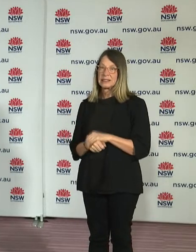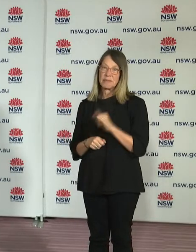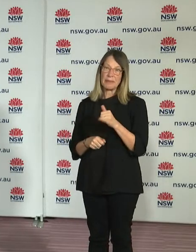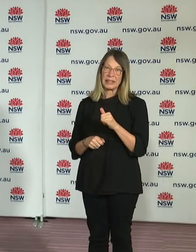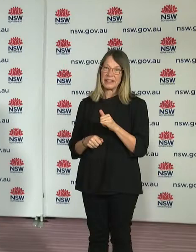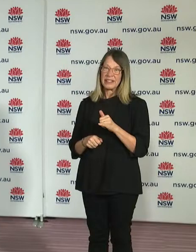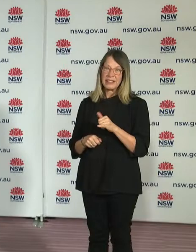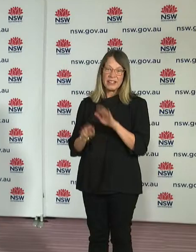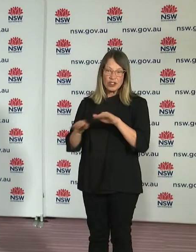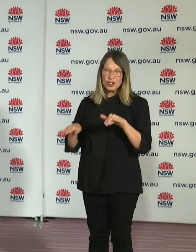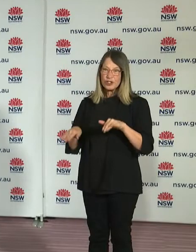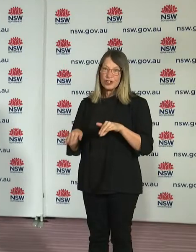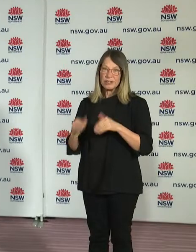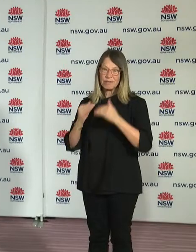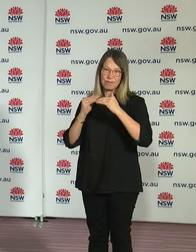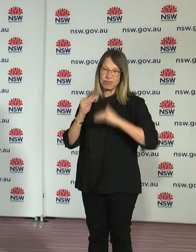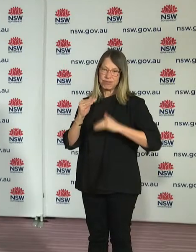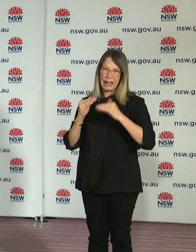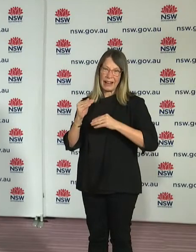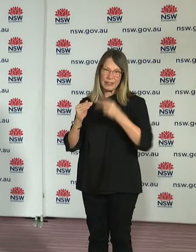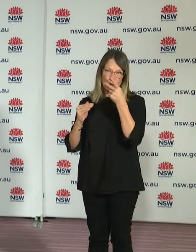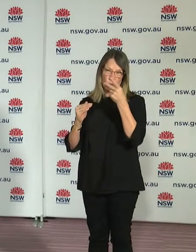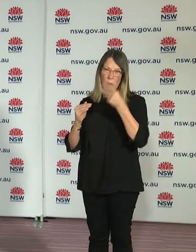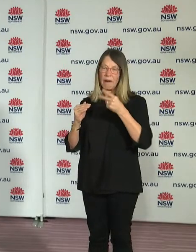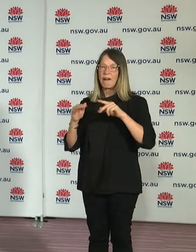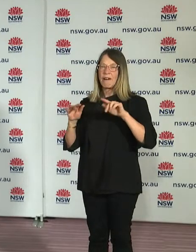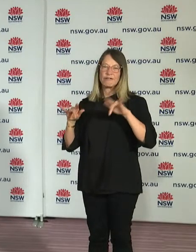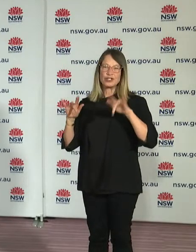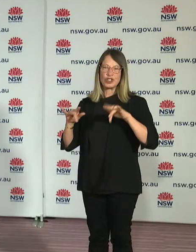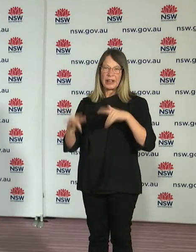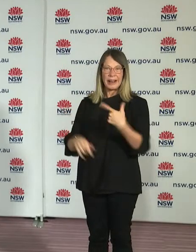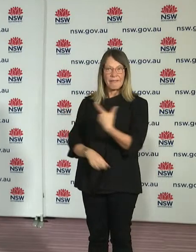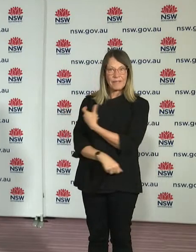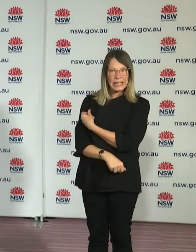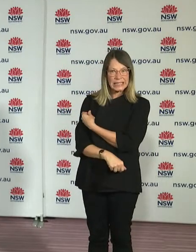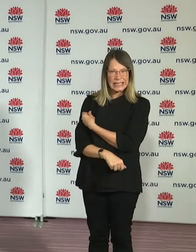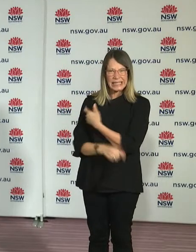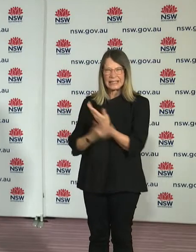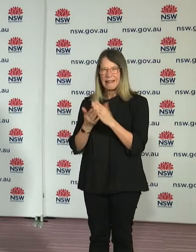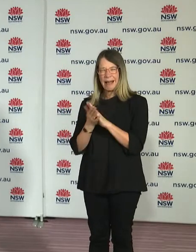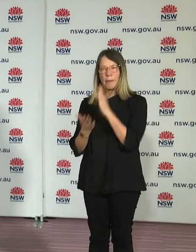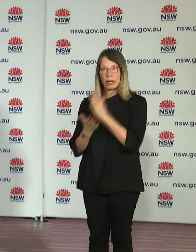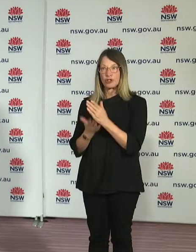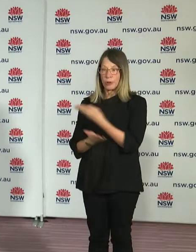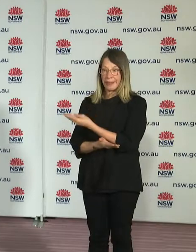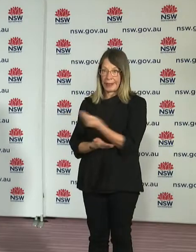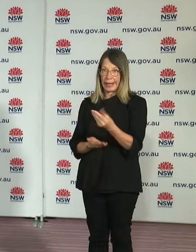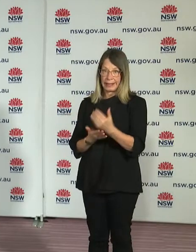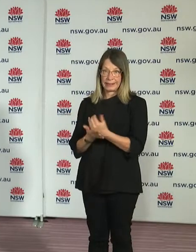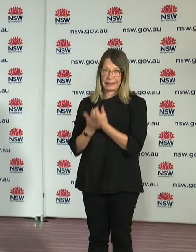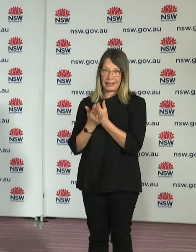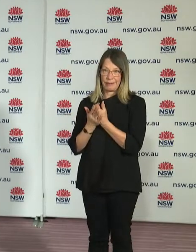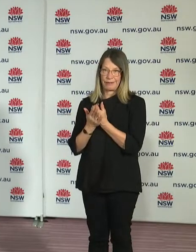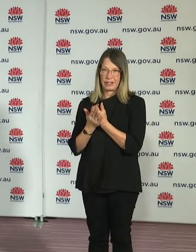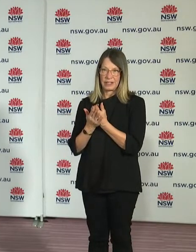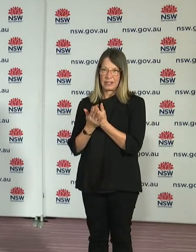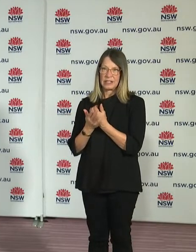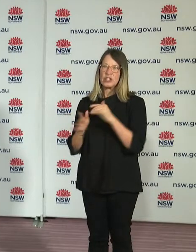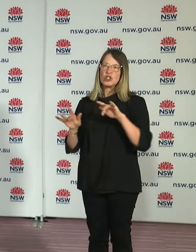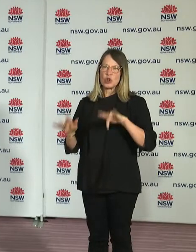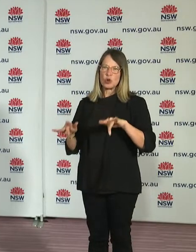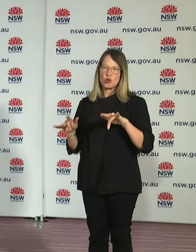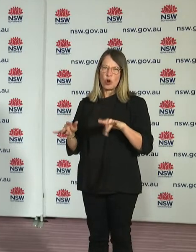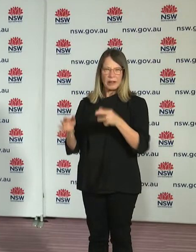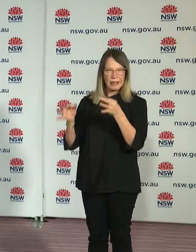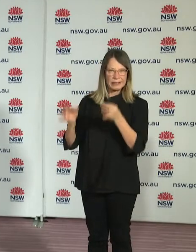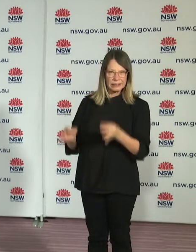have a vaccine, keep them safe. And again, we'll be making some announcements on that very soon. These issues, as someone said earlier, I think it might have been Chris, there are a whole